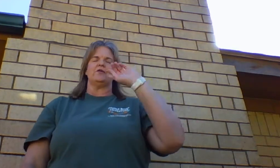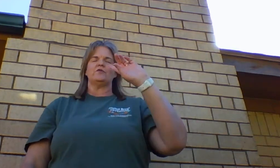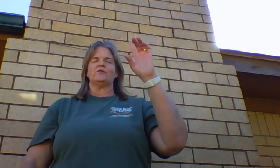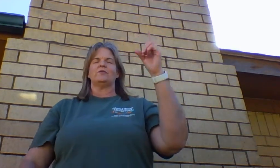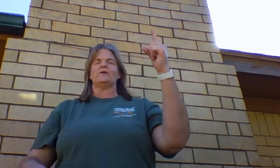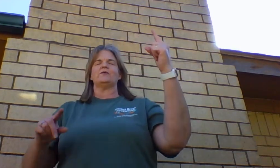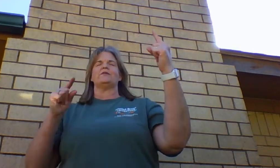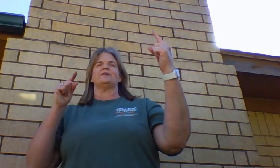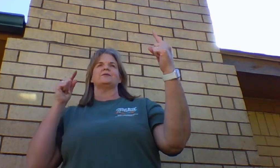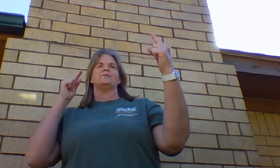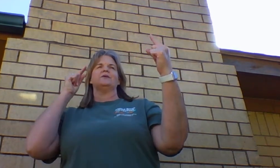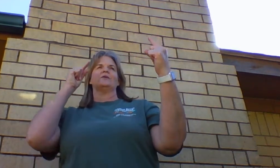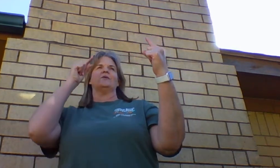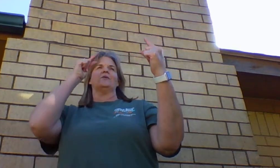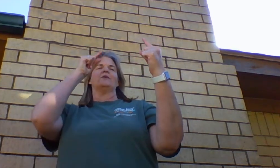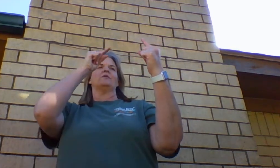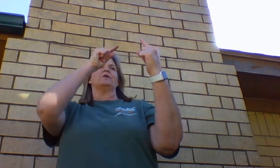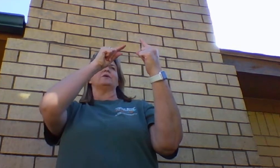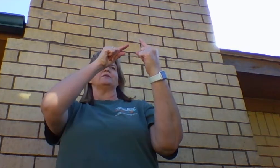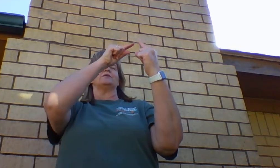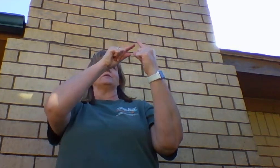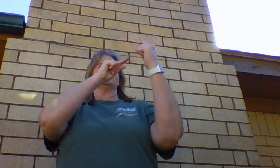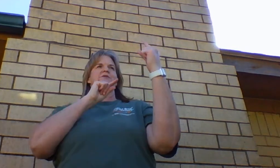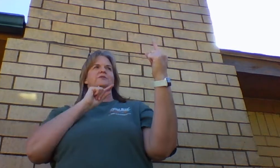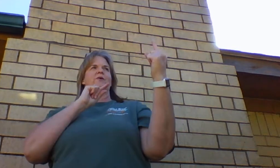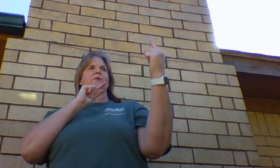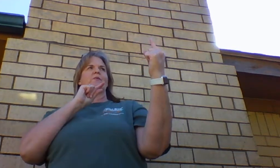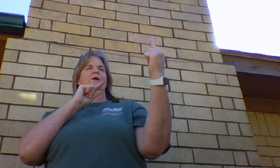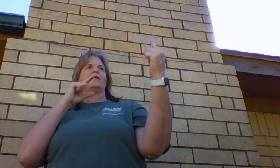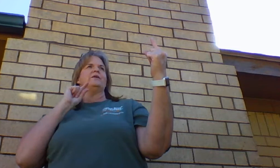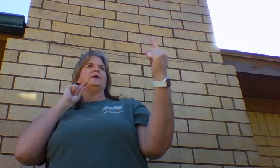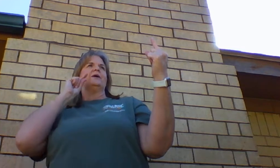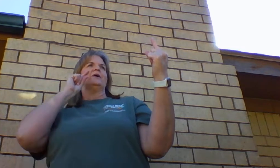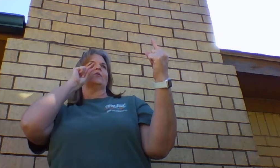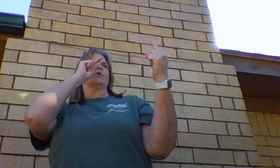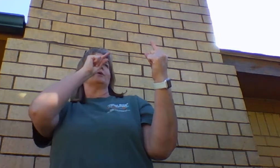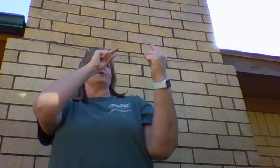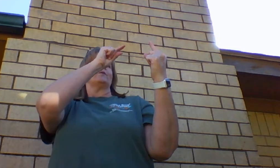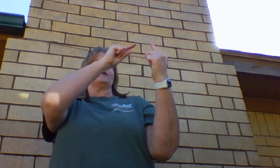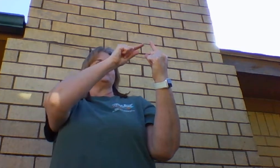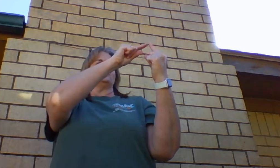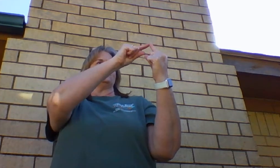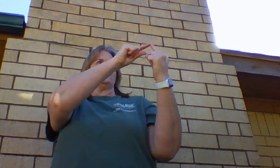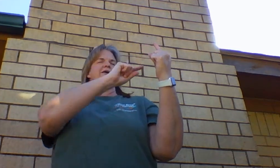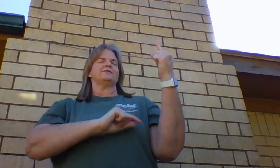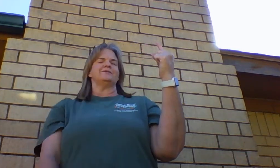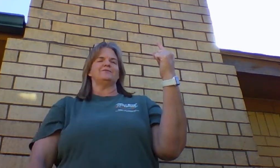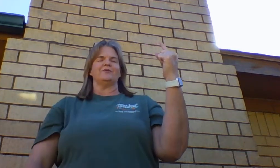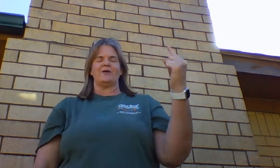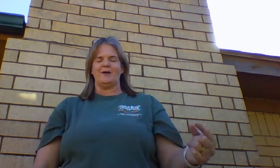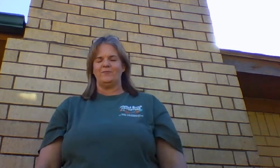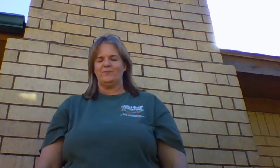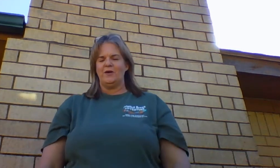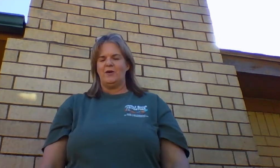5th grader, and that's going to be a goal that we're working to. So this is what we want, and we're working our way to that. Okay?